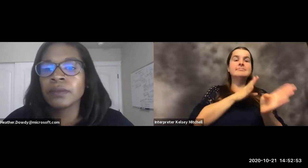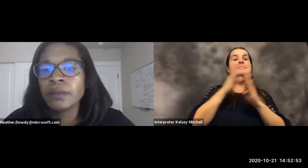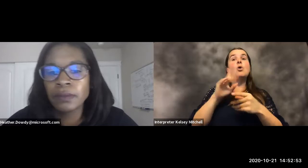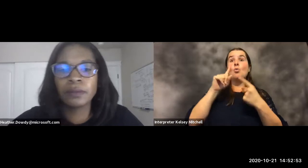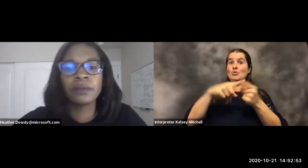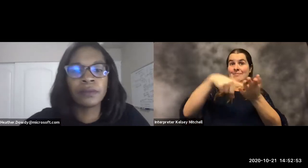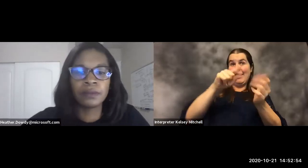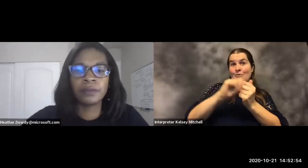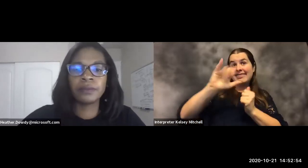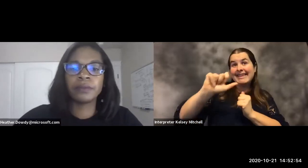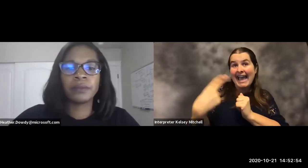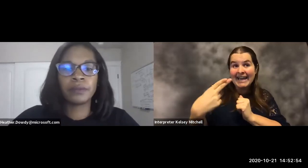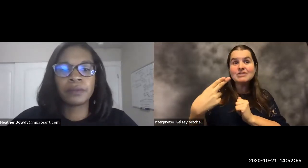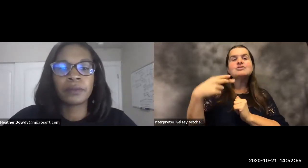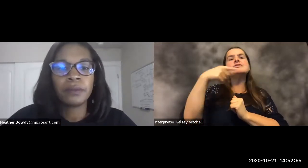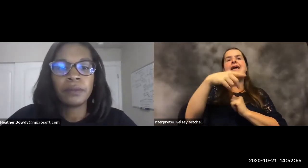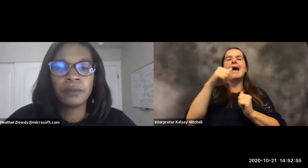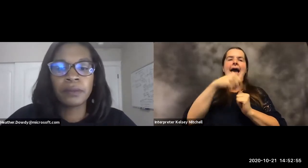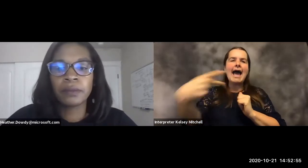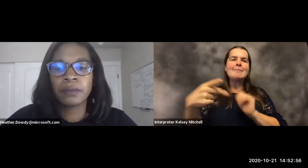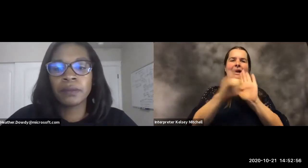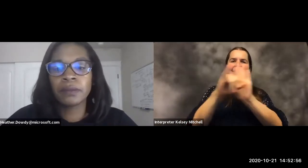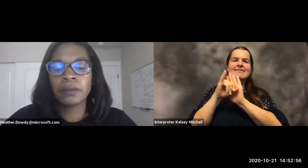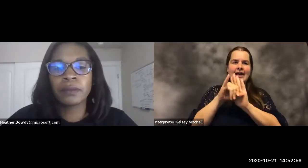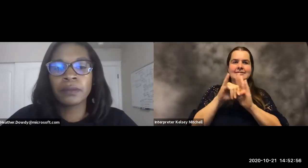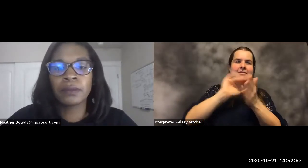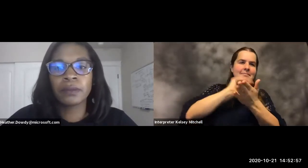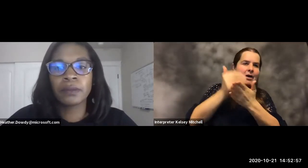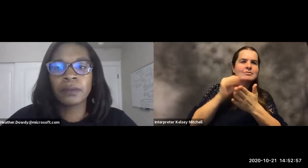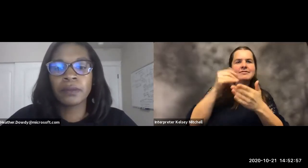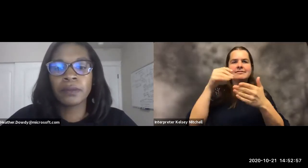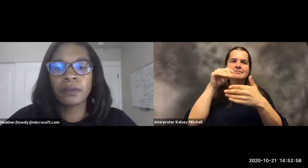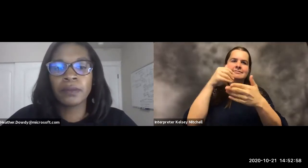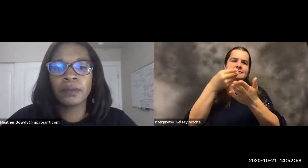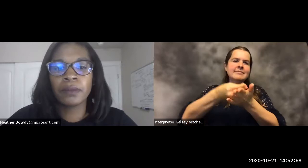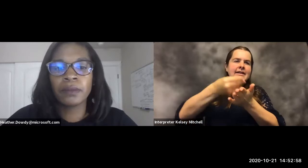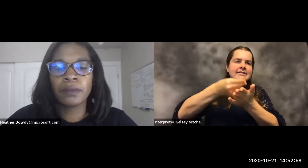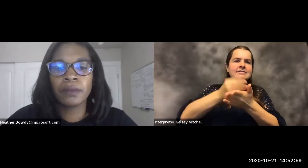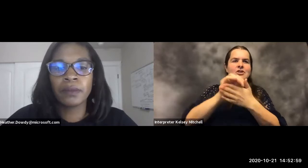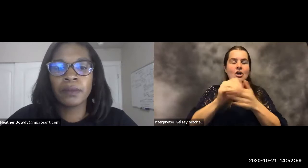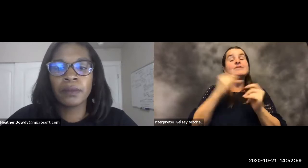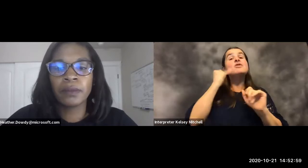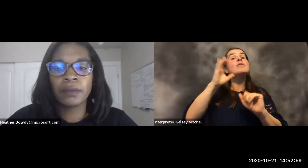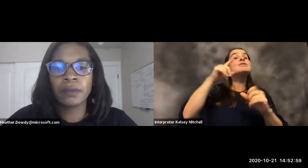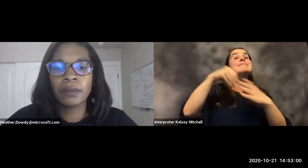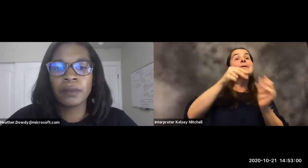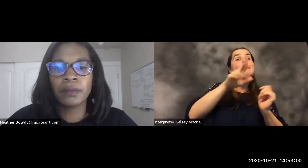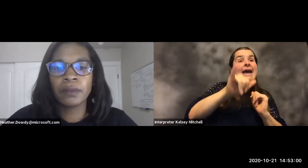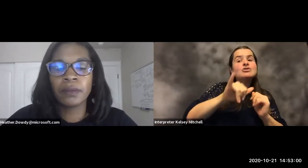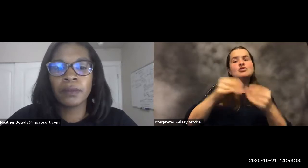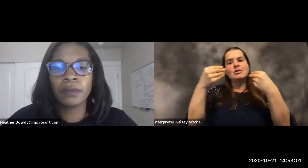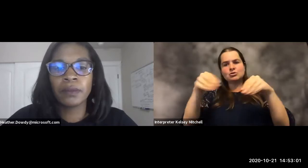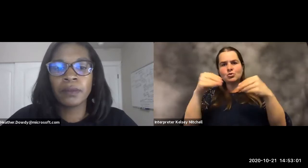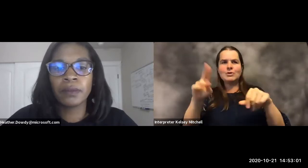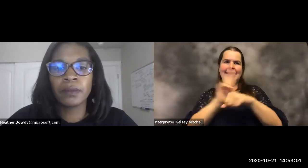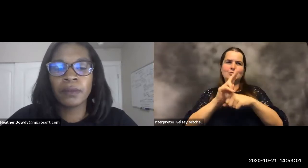cash, the app identifies currency bills. $20 US. When looking for something in your pantry or at the store, use the barcode